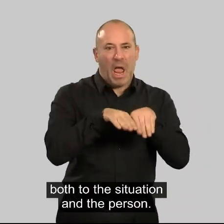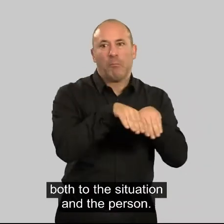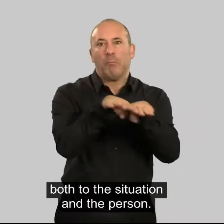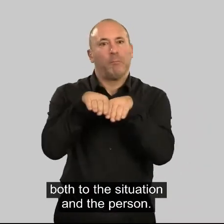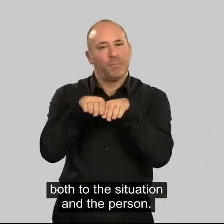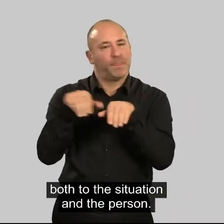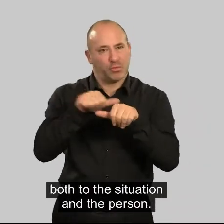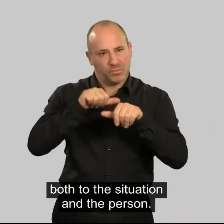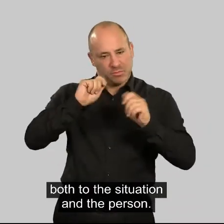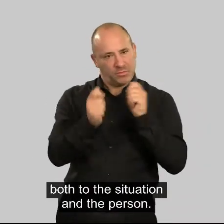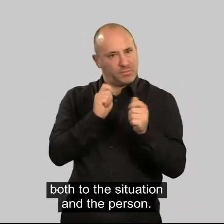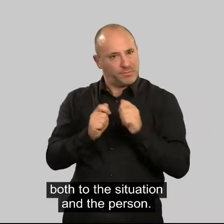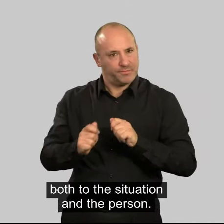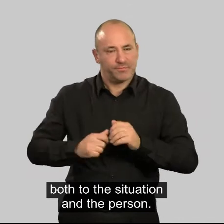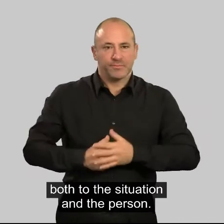the person.